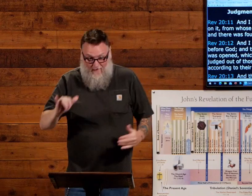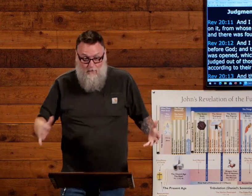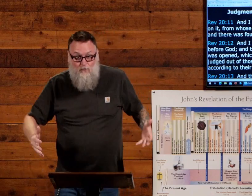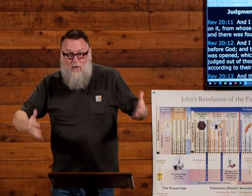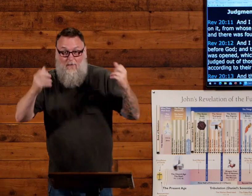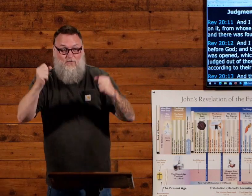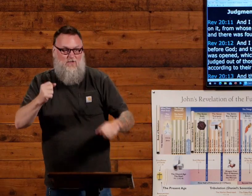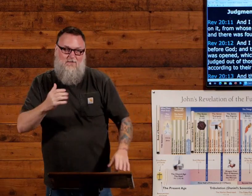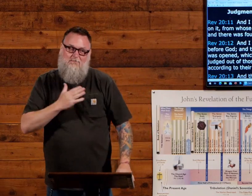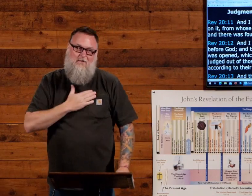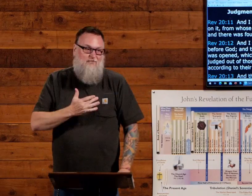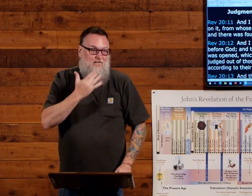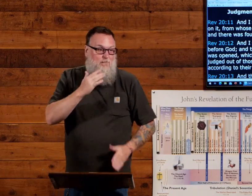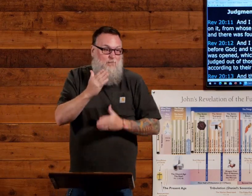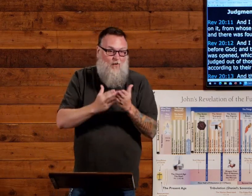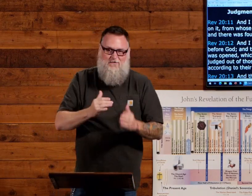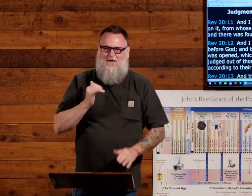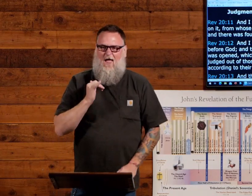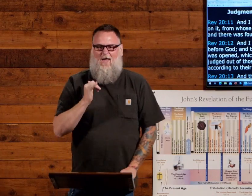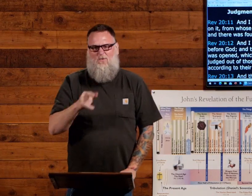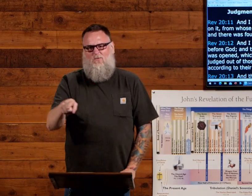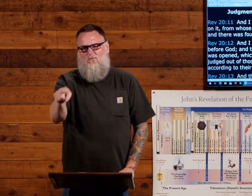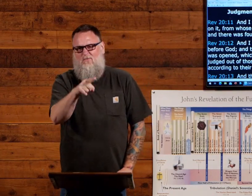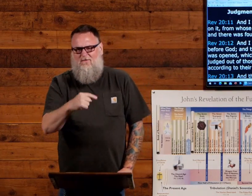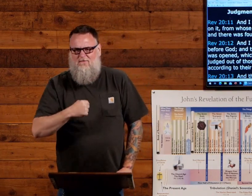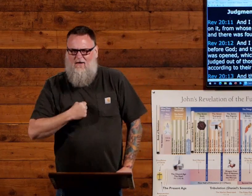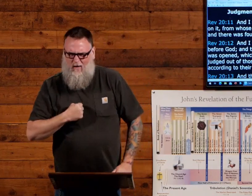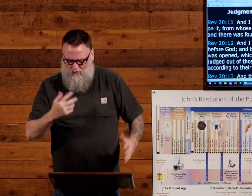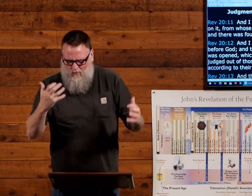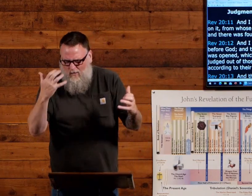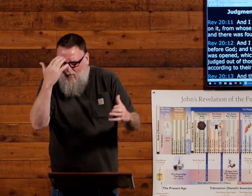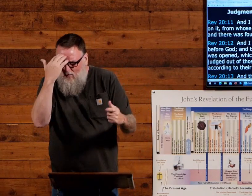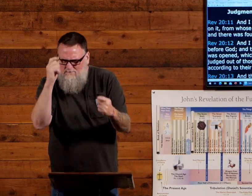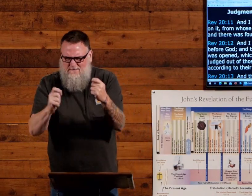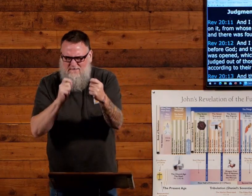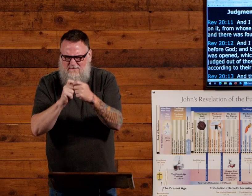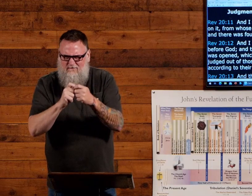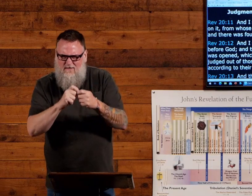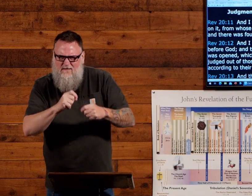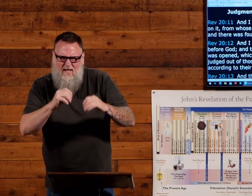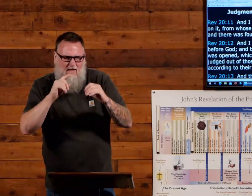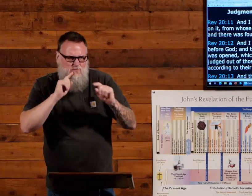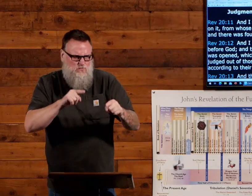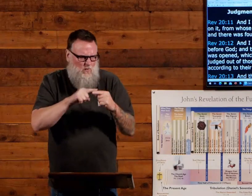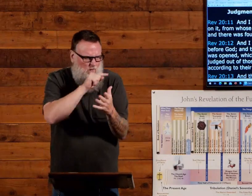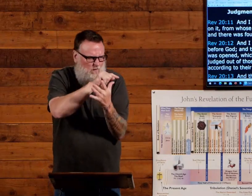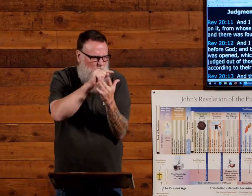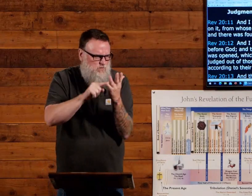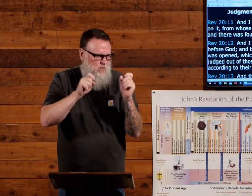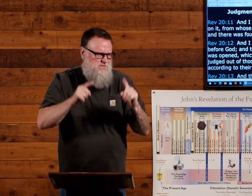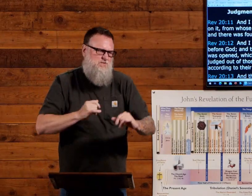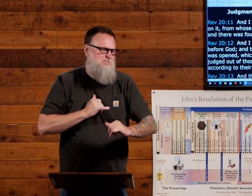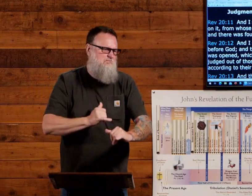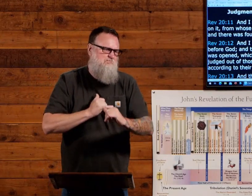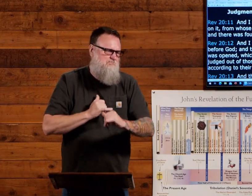When we get to heaven, in the rapture, my favorite part is going to be like you. I want to know some answers to a lot of these